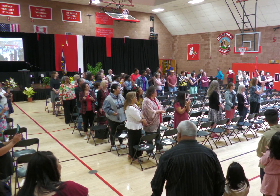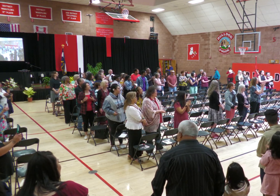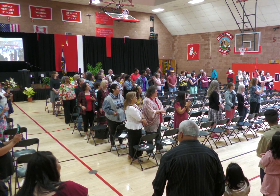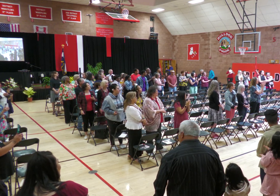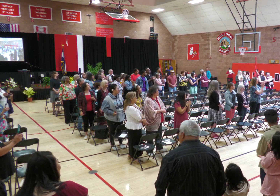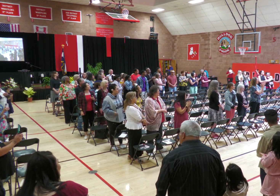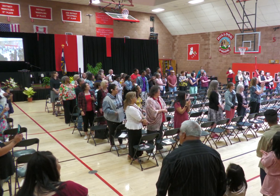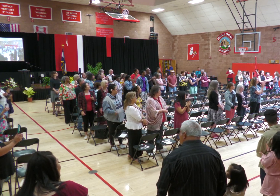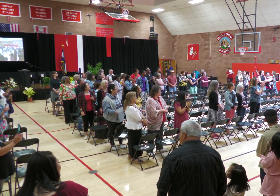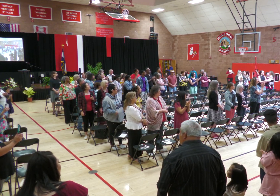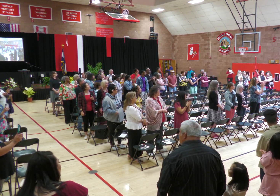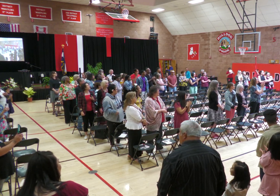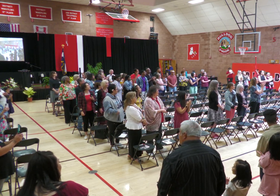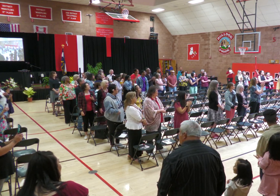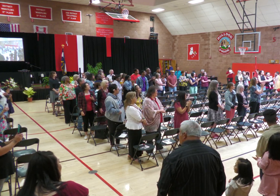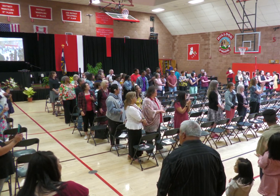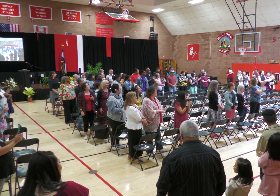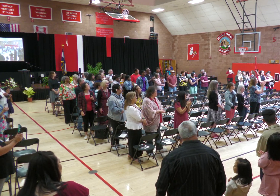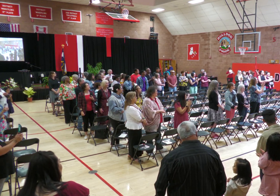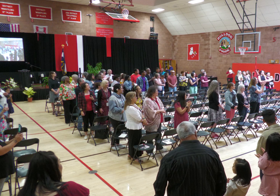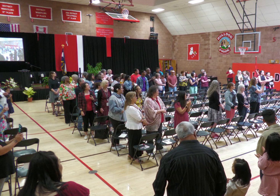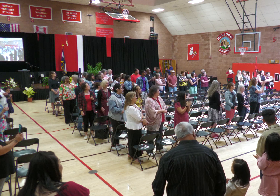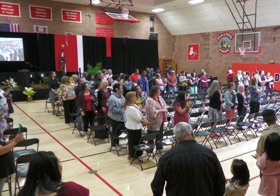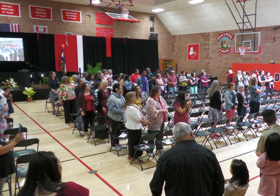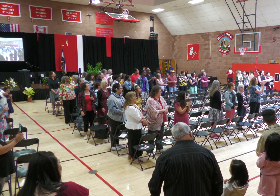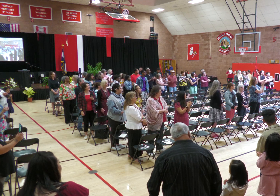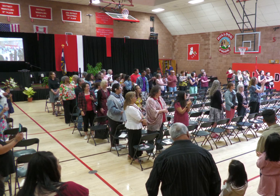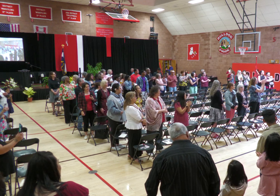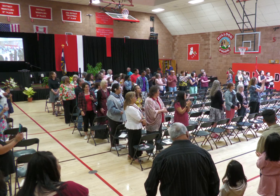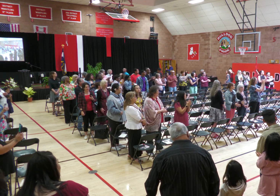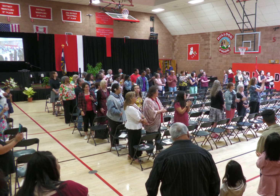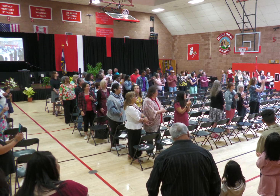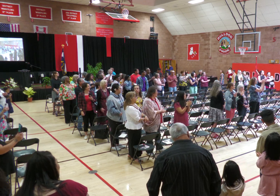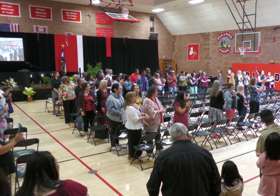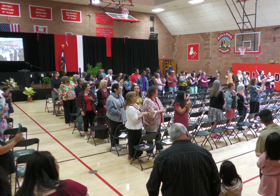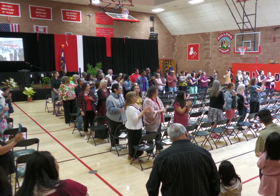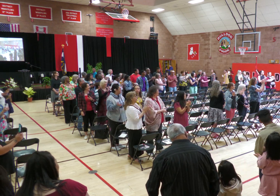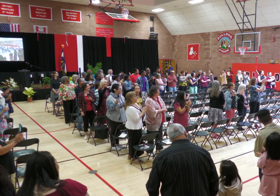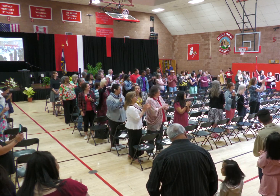And she is being guided through the audience to her seat in the front row.